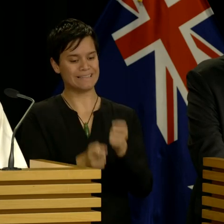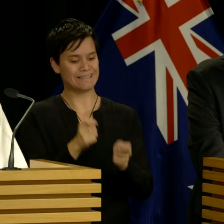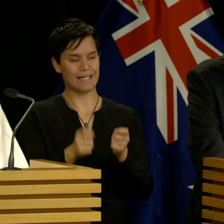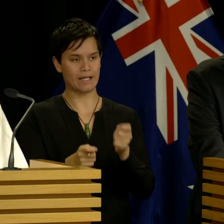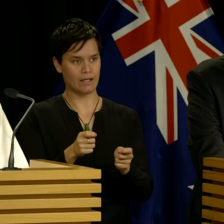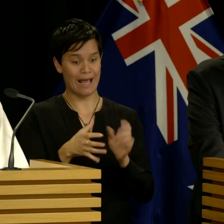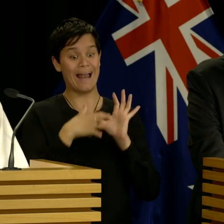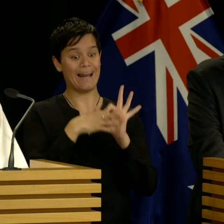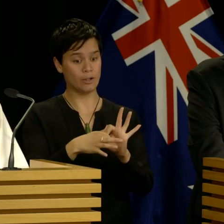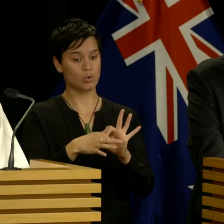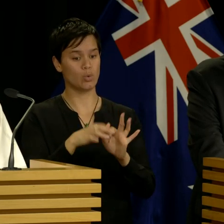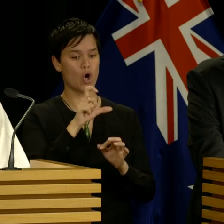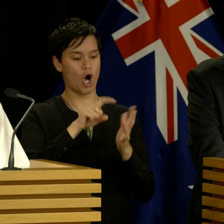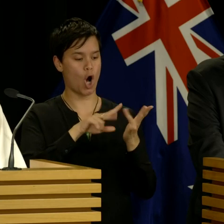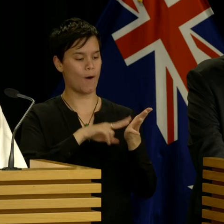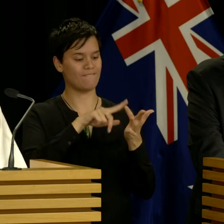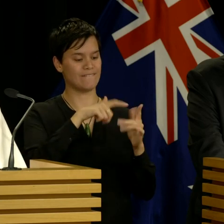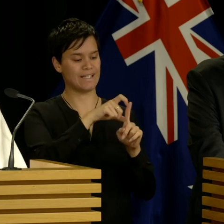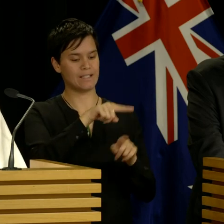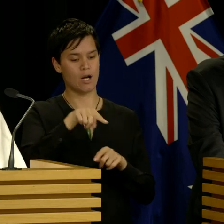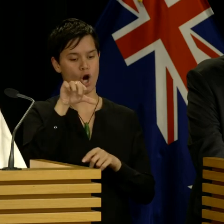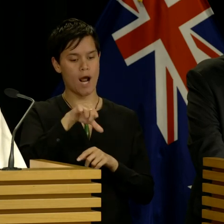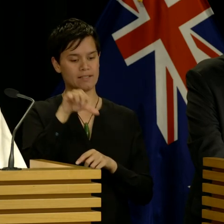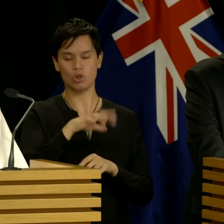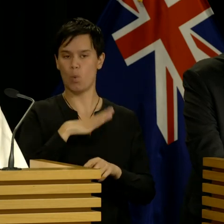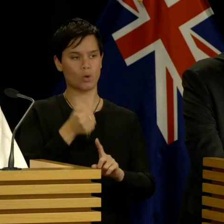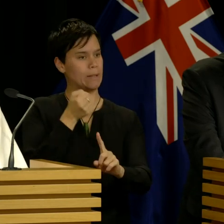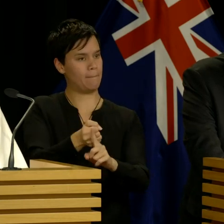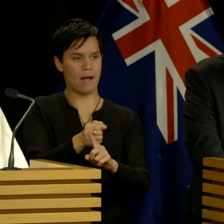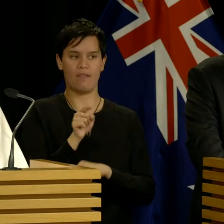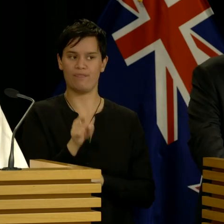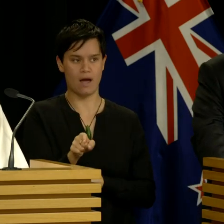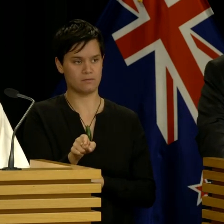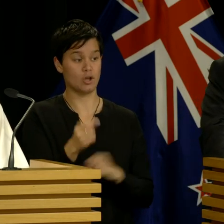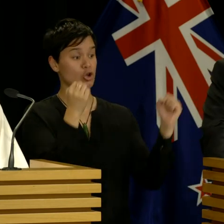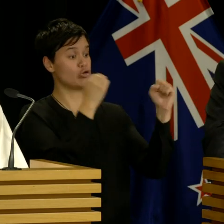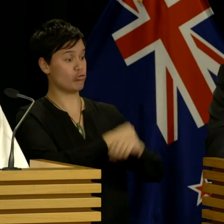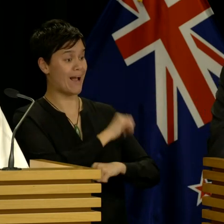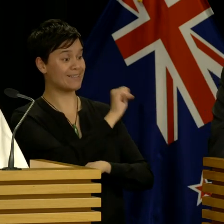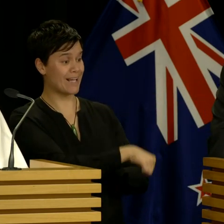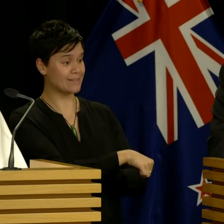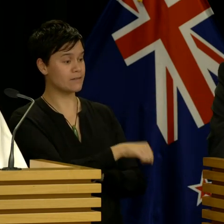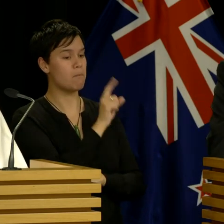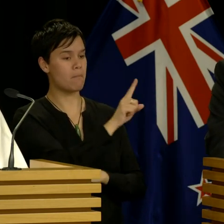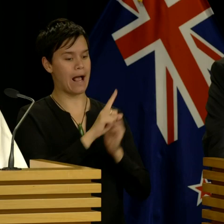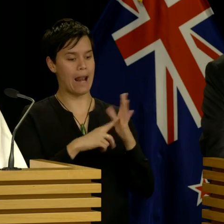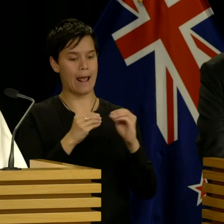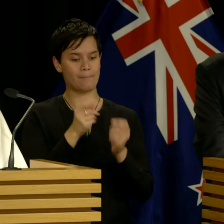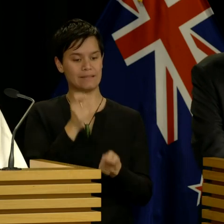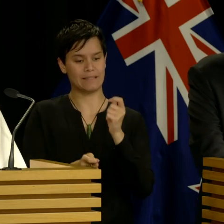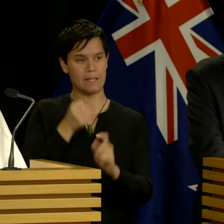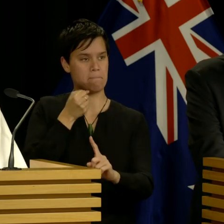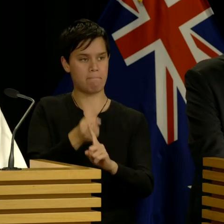to COVID-19. And I'm advised that that it won't have that impact, that the lab testing we're doing